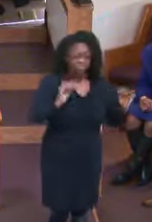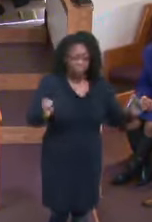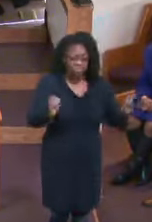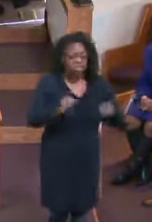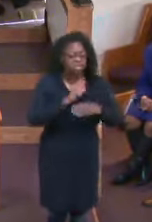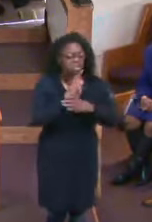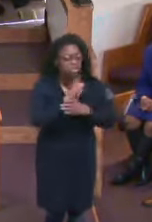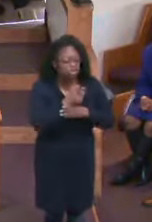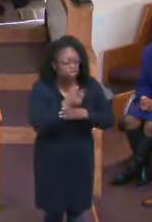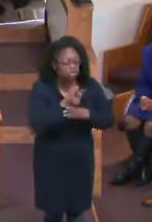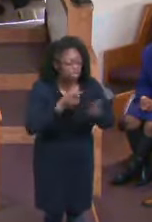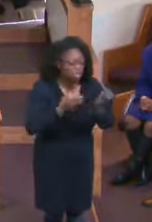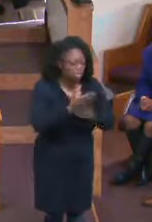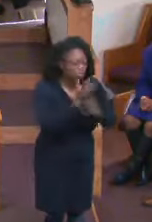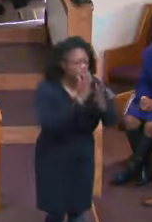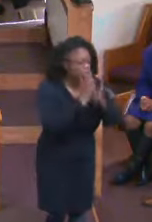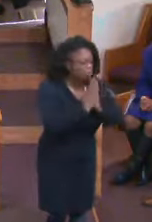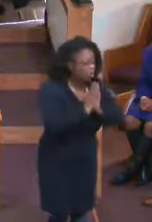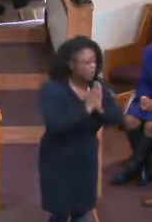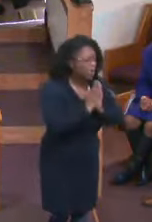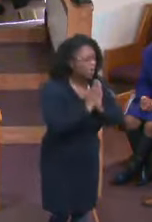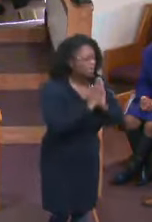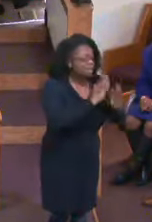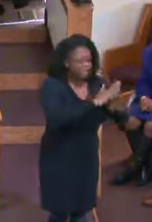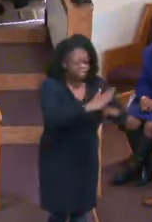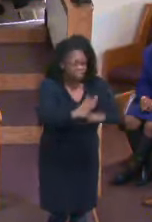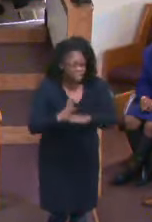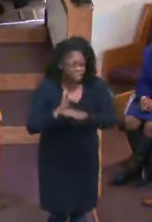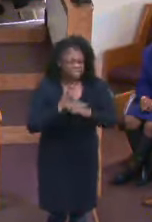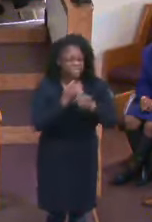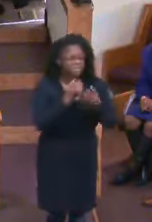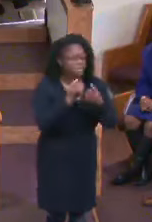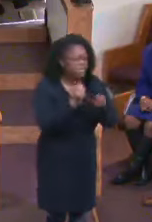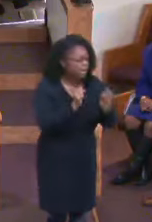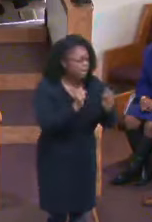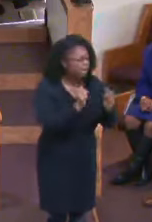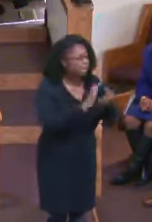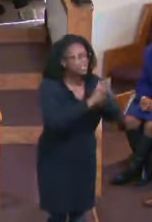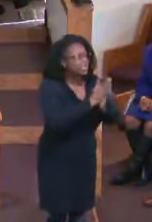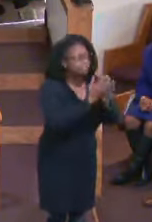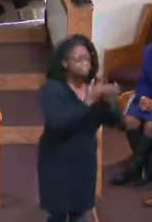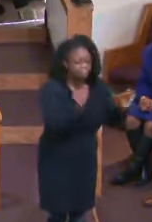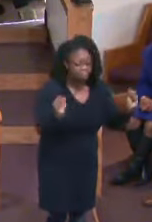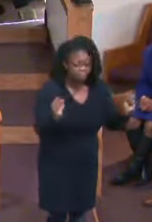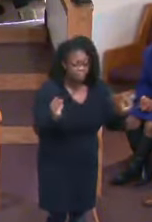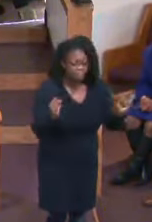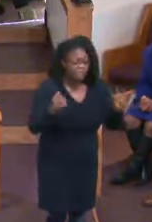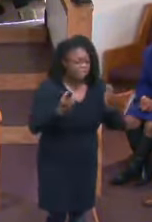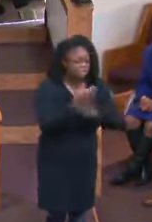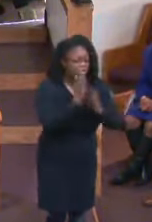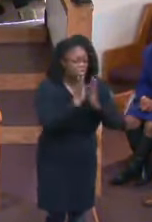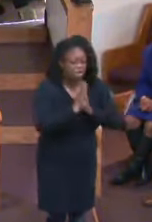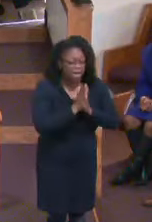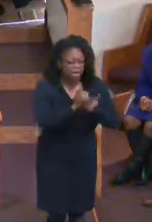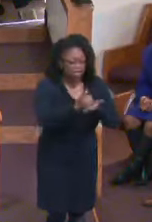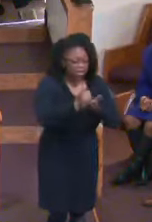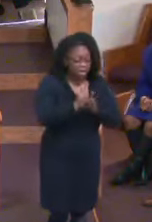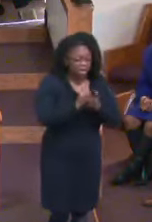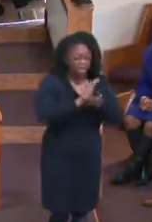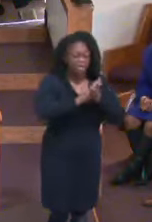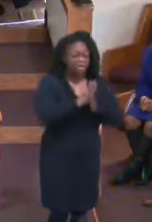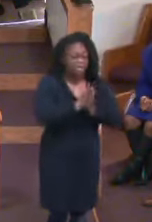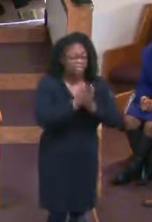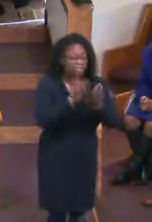the defenseless become security. Through prayer, the helpless becomes helpful. Through prayer, the restless